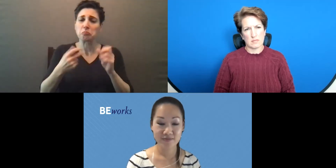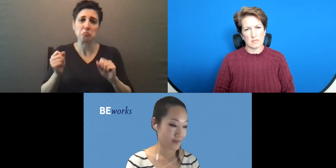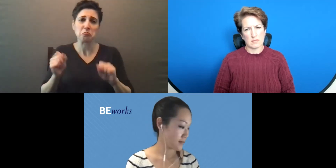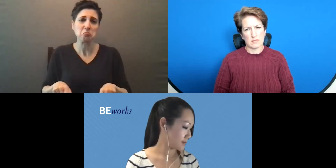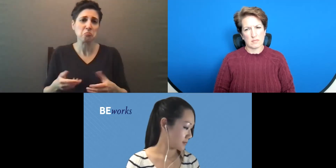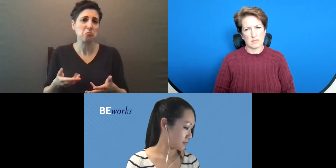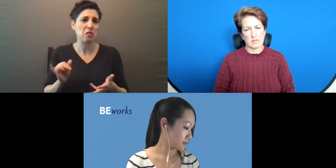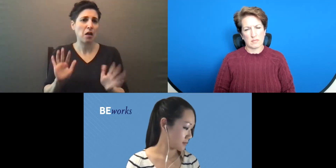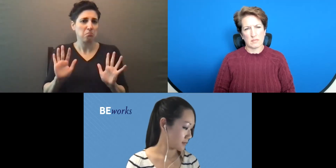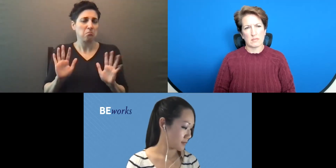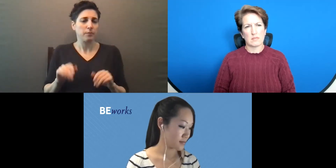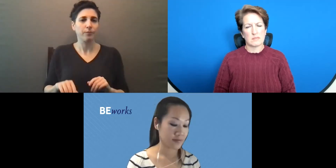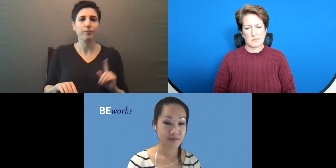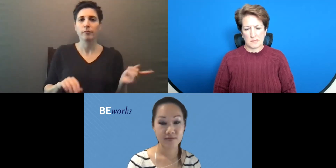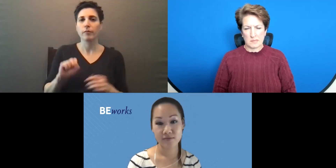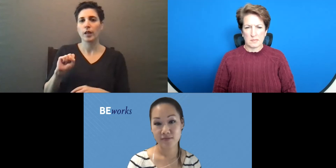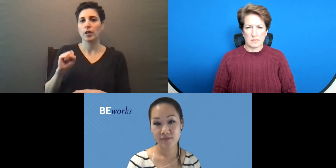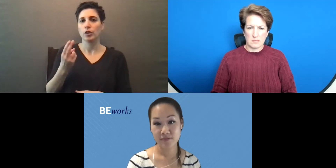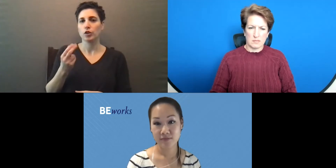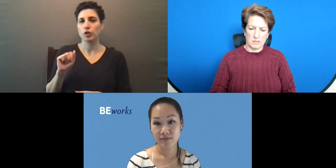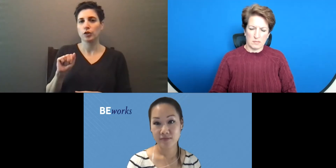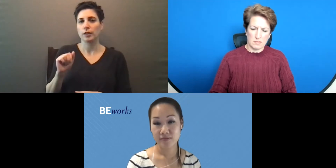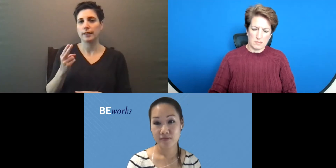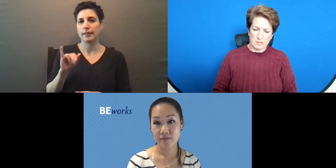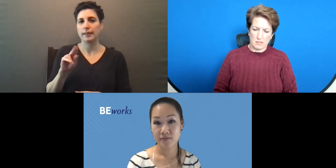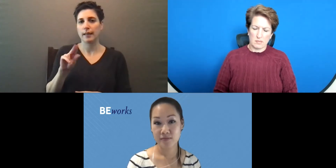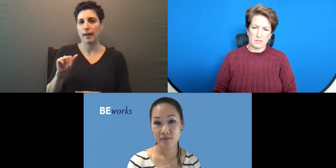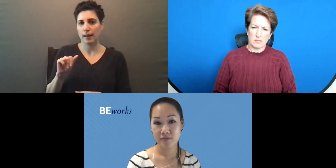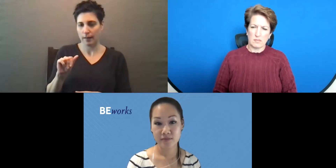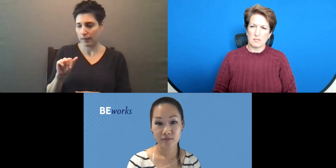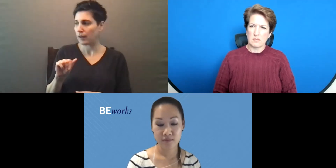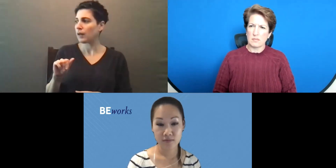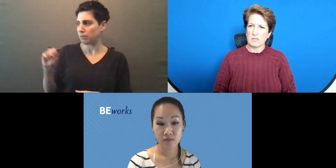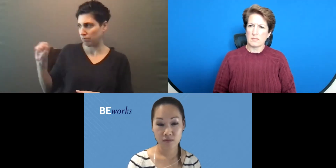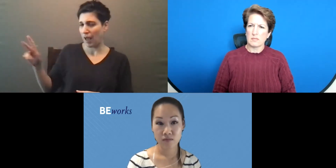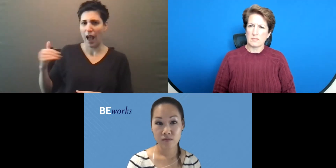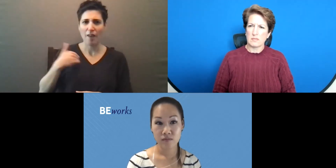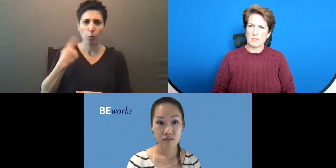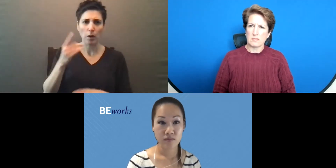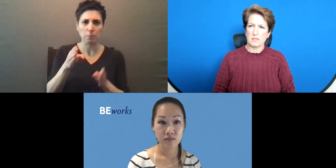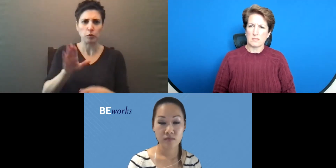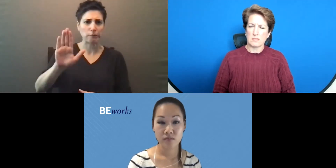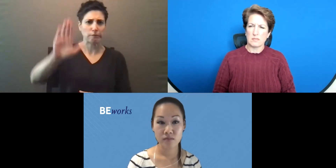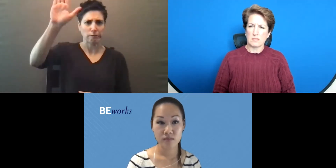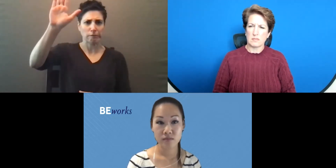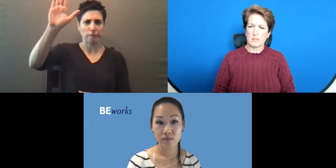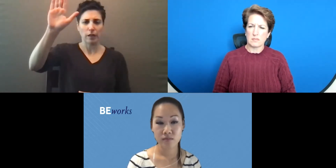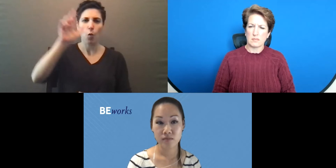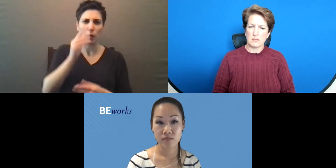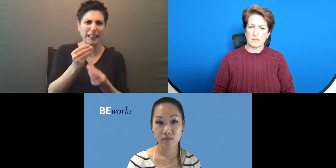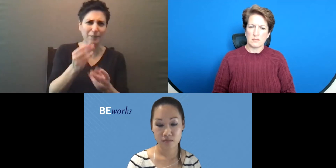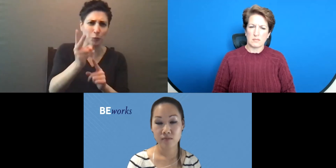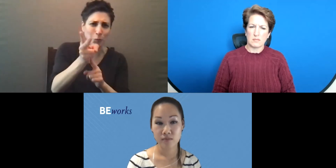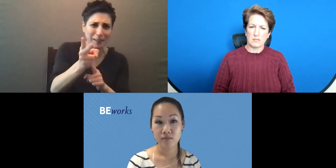Okay, I'm going to give 2 minutes to the person with their hand up before we do our wrap up in our